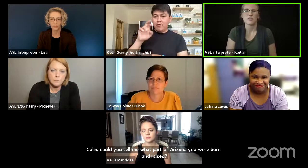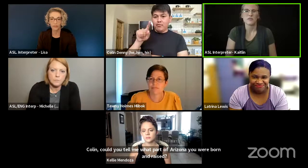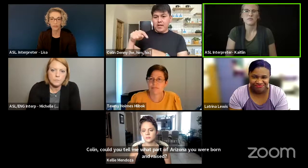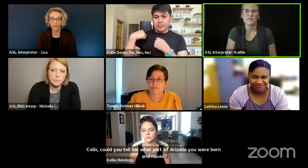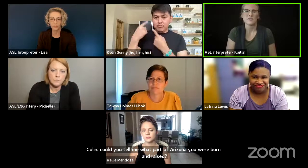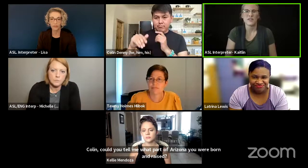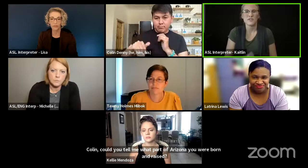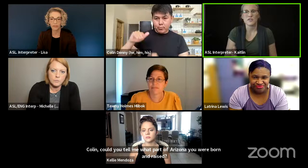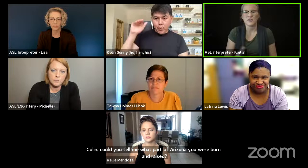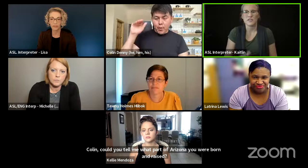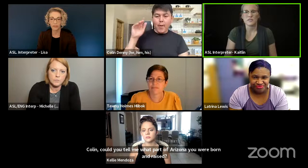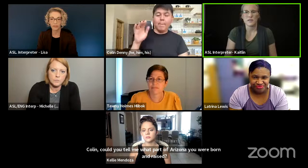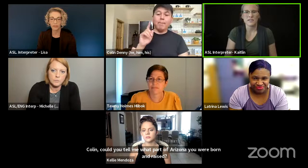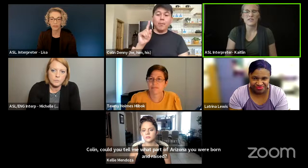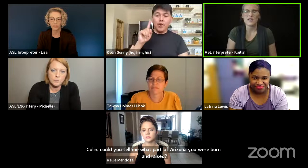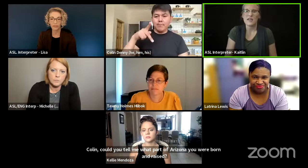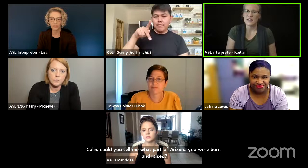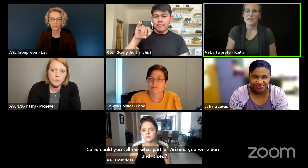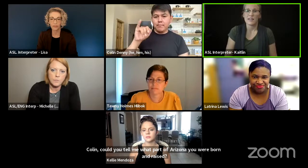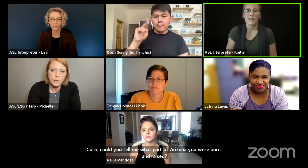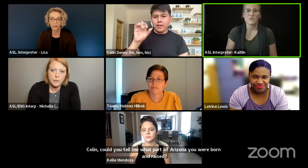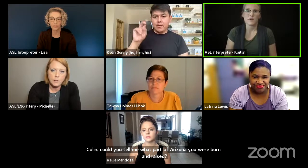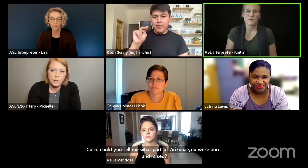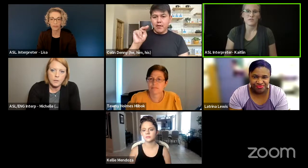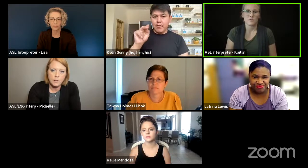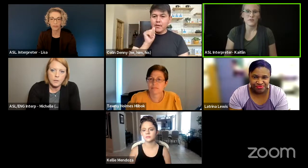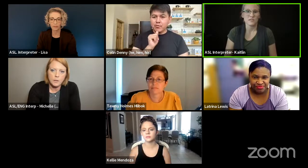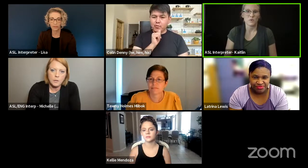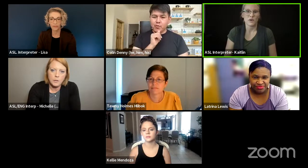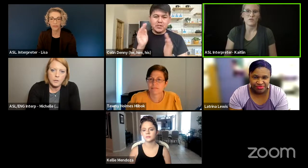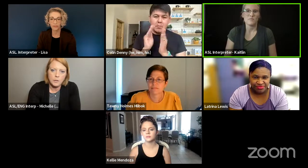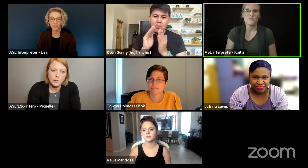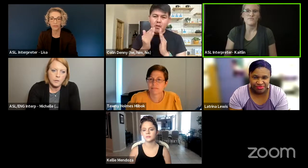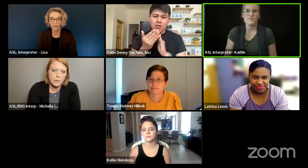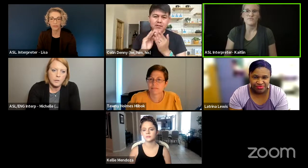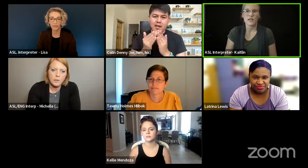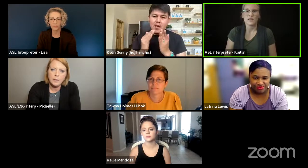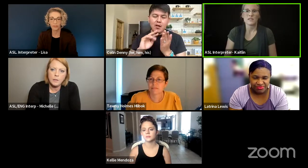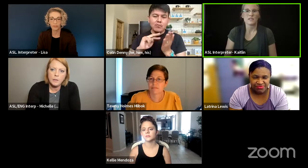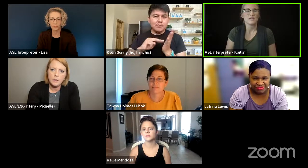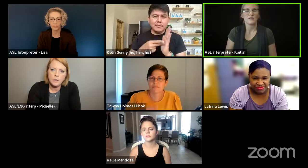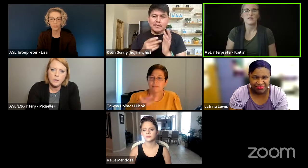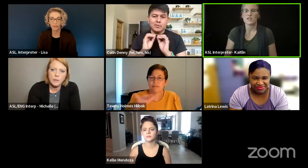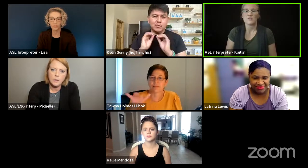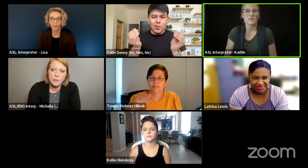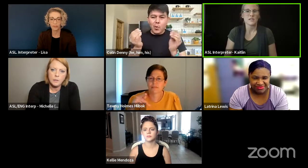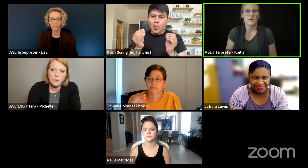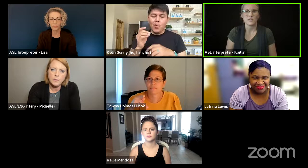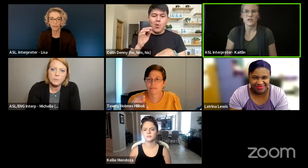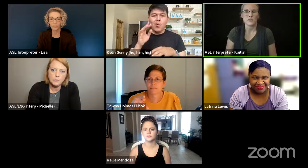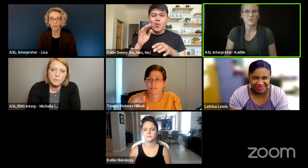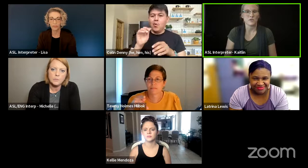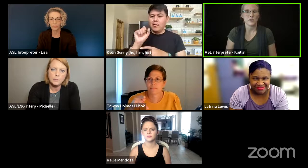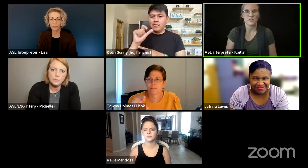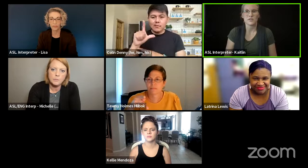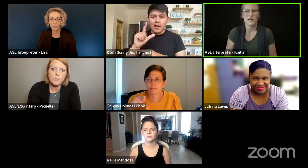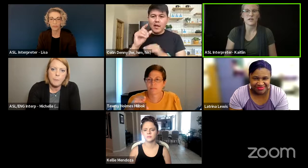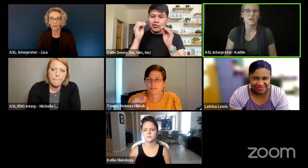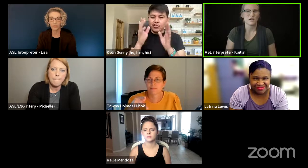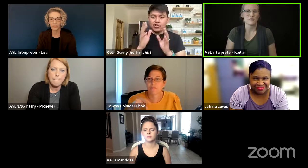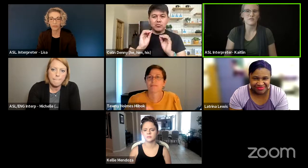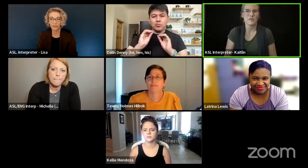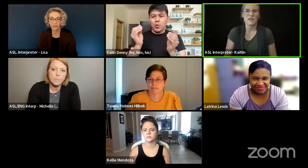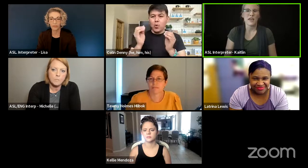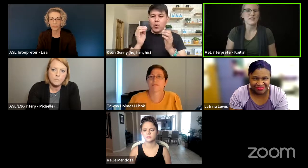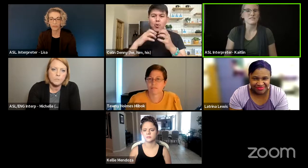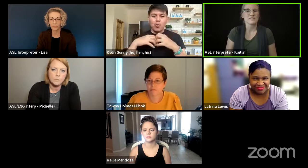I was born on the reservation known as the Res, and that's where I was raised as well. It's in a very small city within Arizona. There's not a